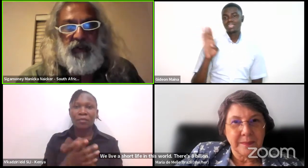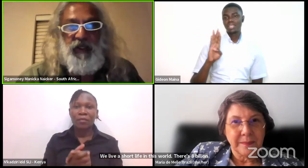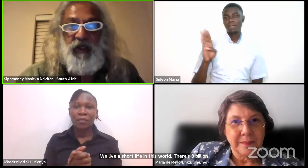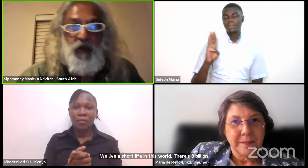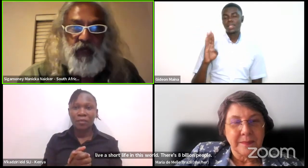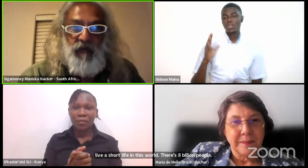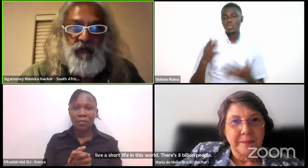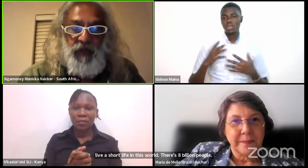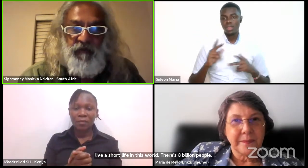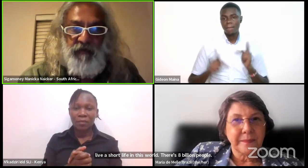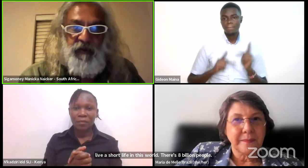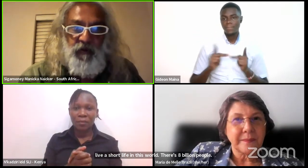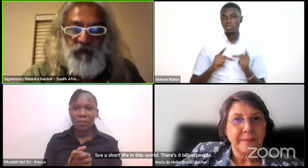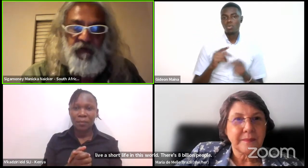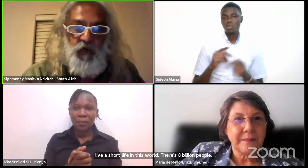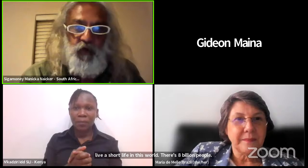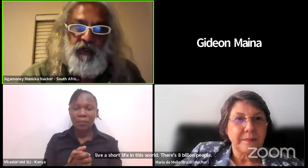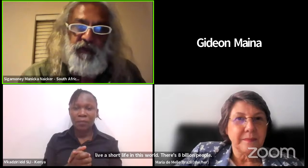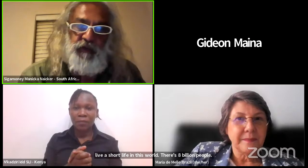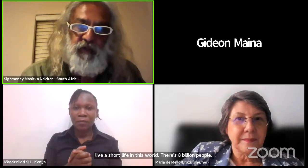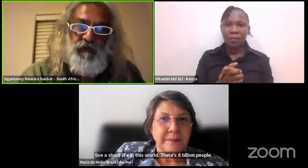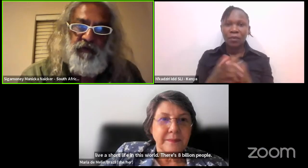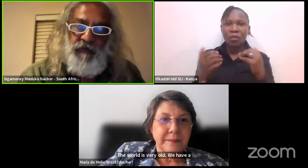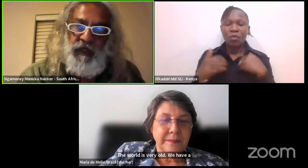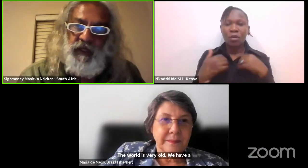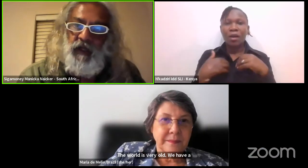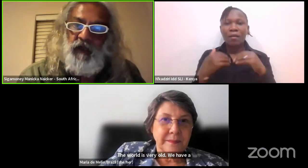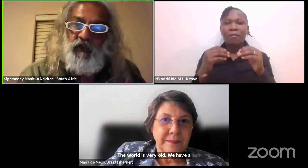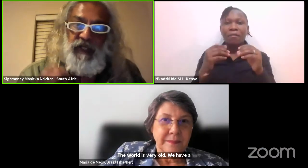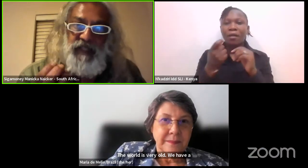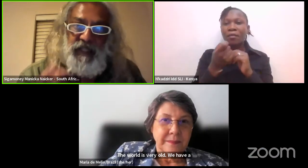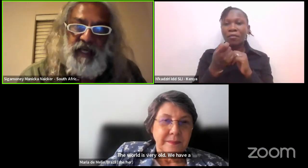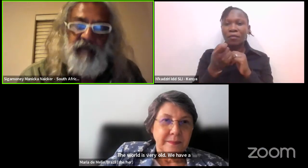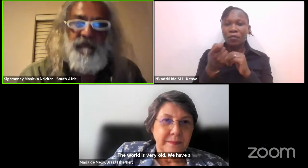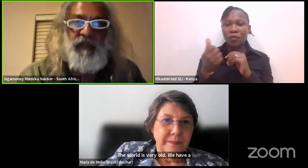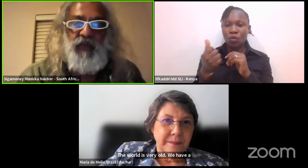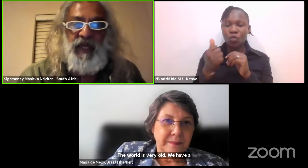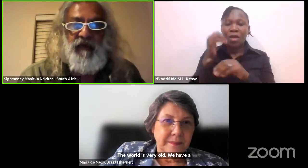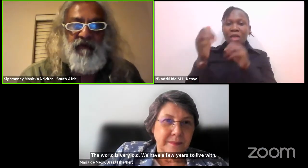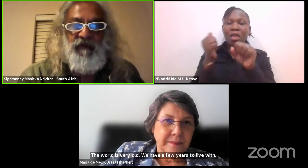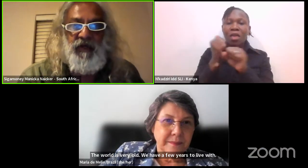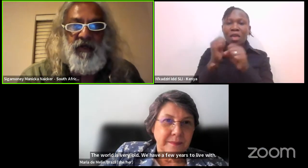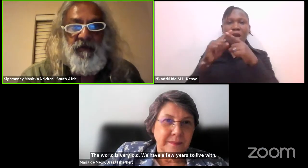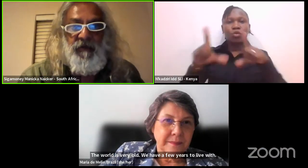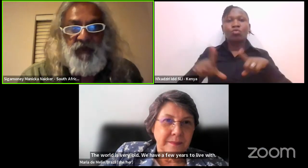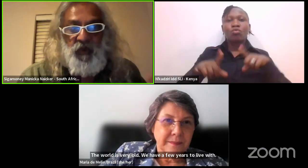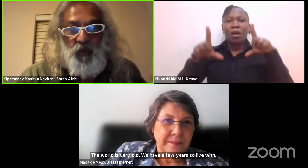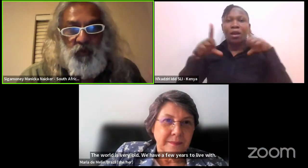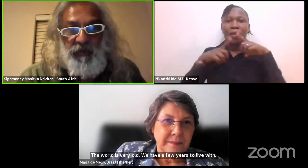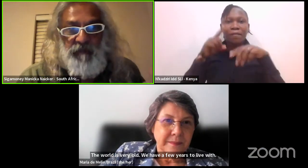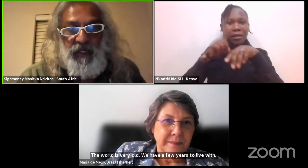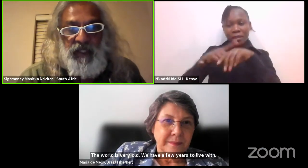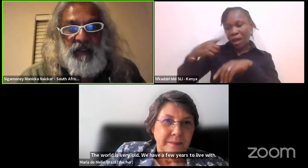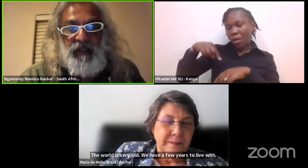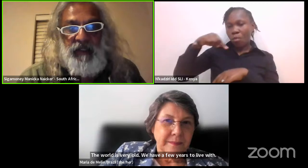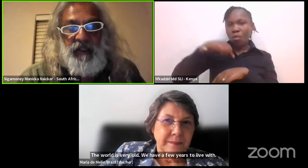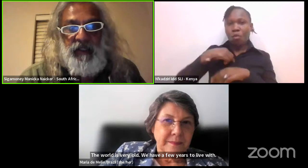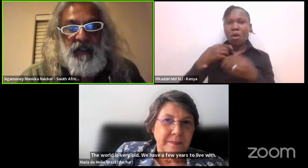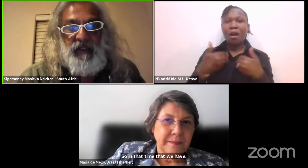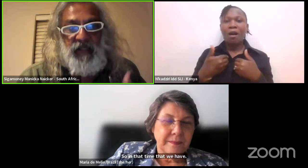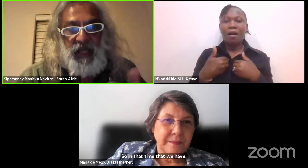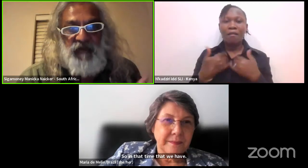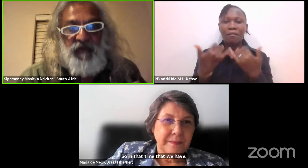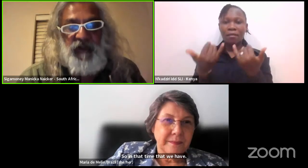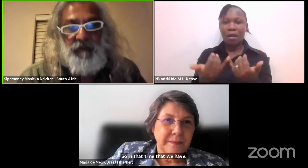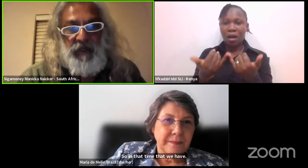old. We have a few years to live. So in that time that we have, we must make